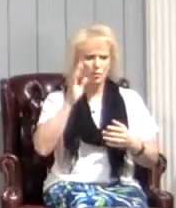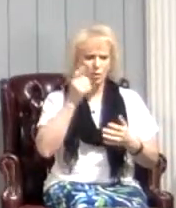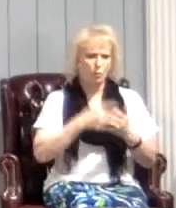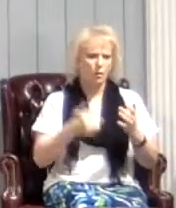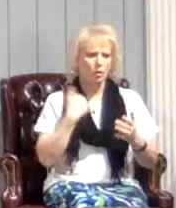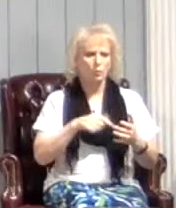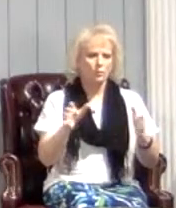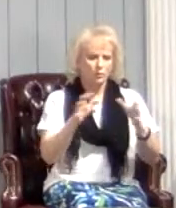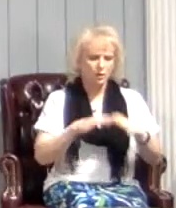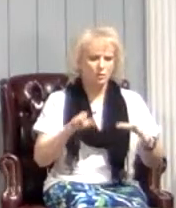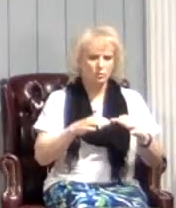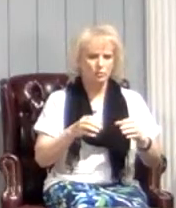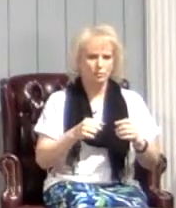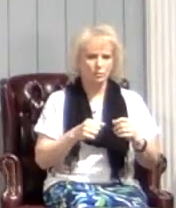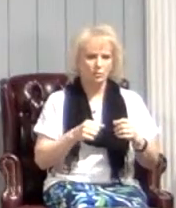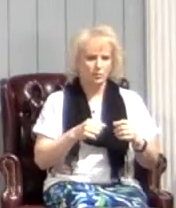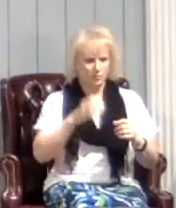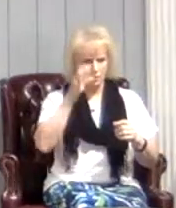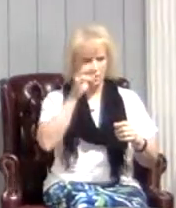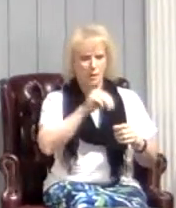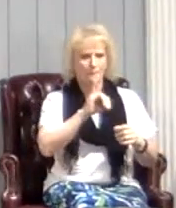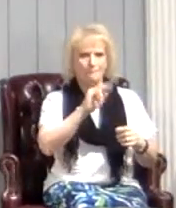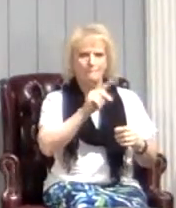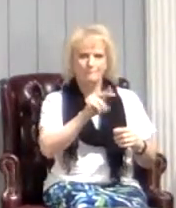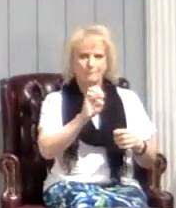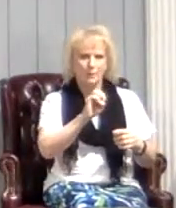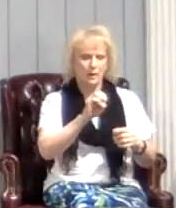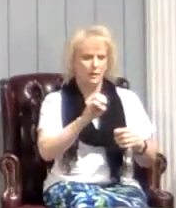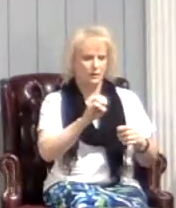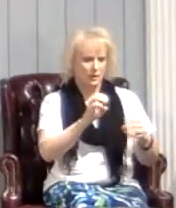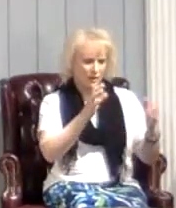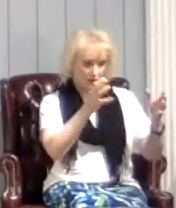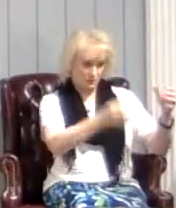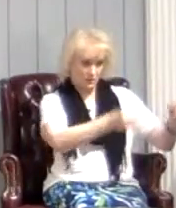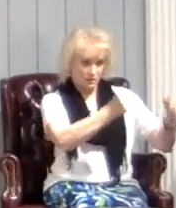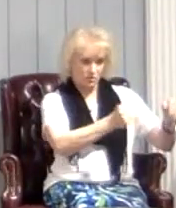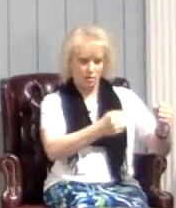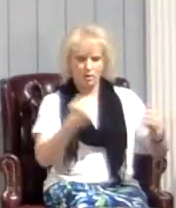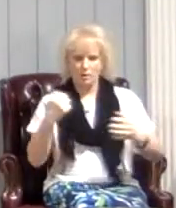actually got, he had his car, Mike had his car, we had my truck and trailer,